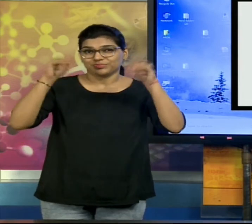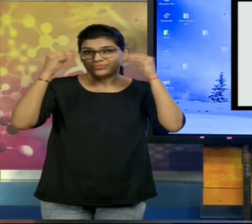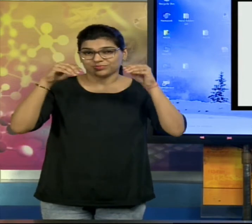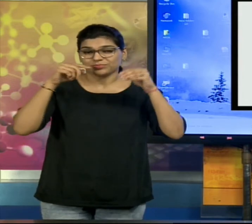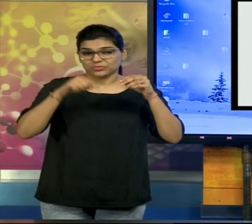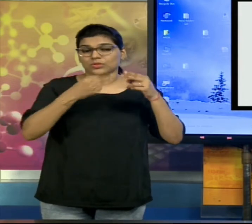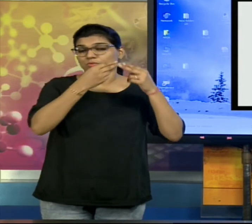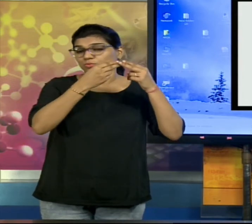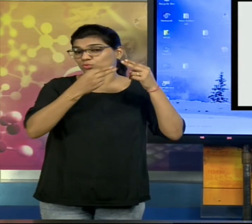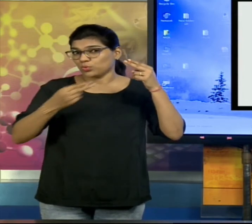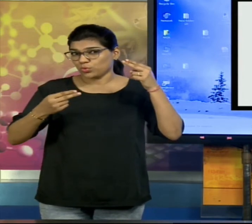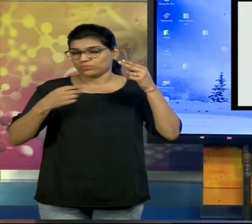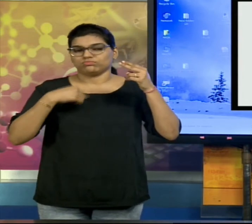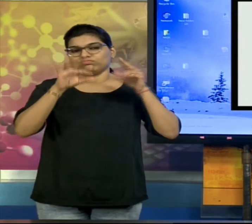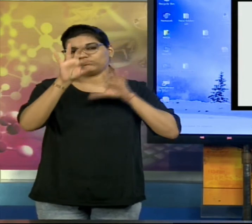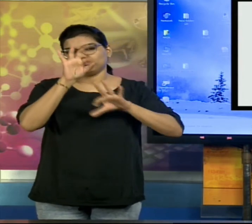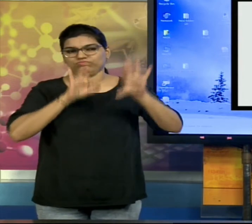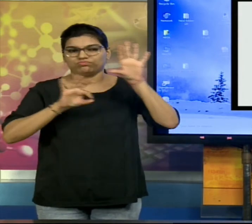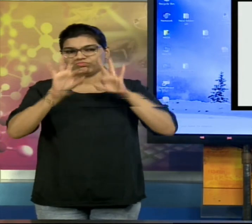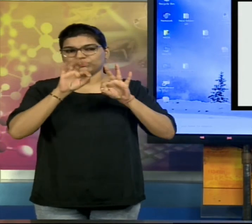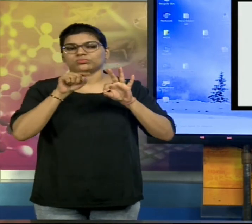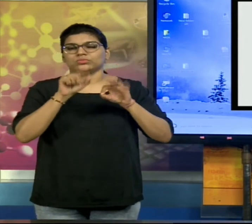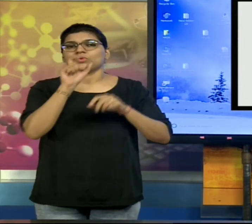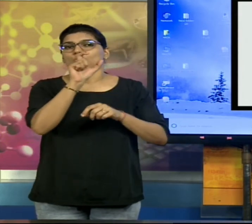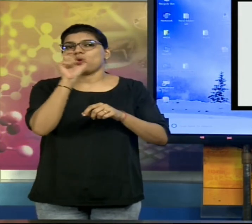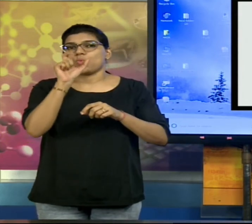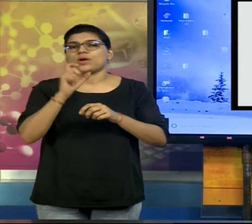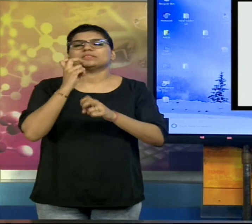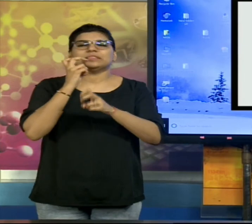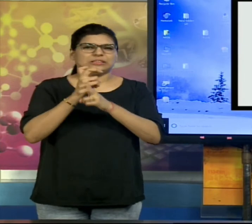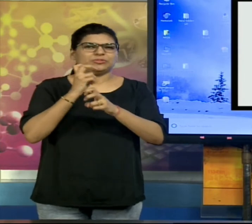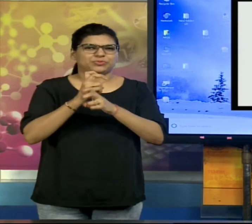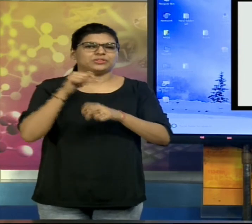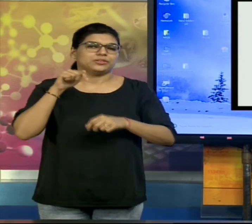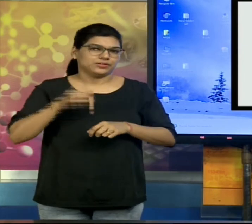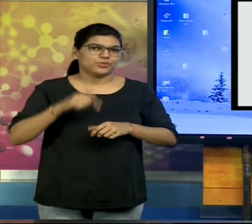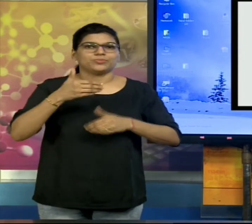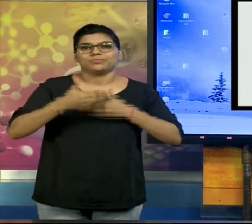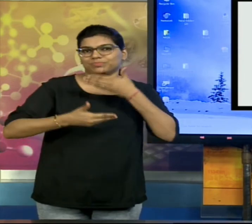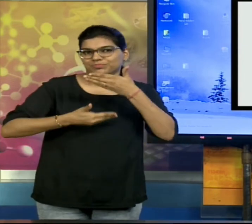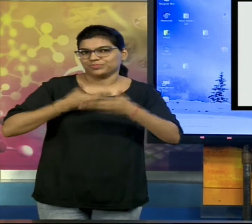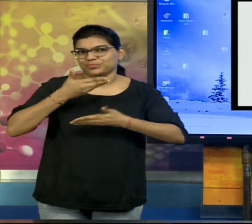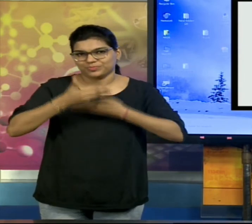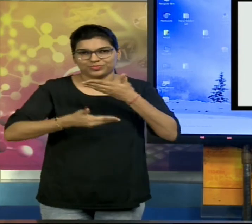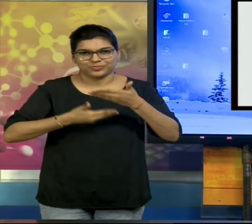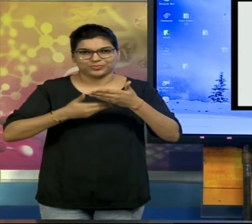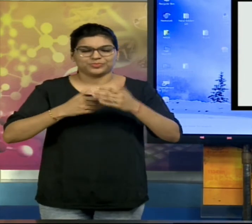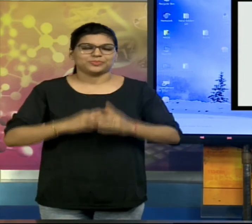Now first we will learn some difficult words from the